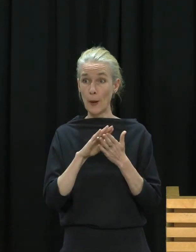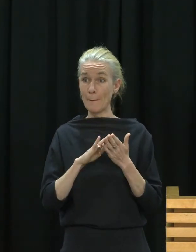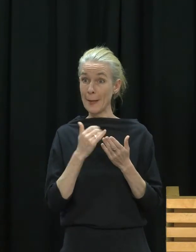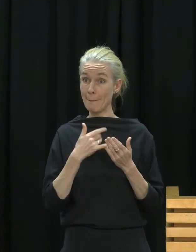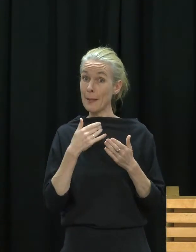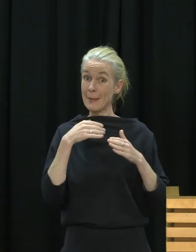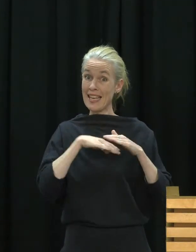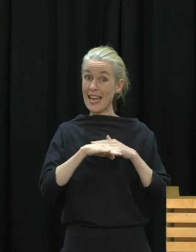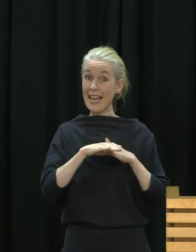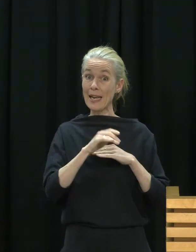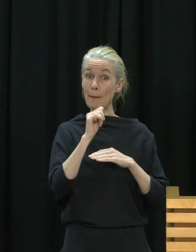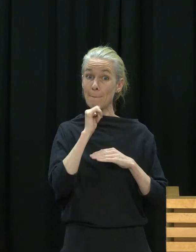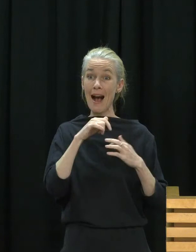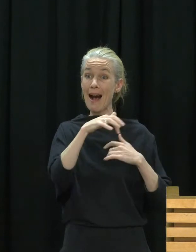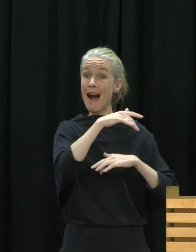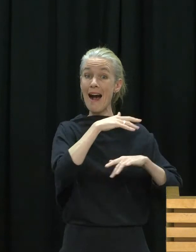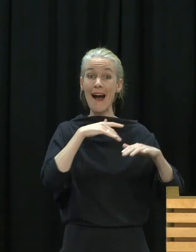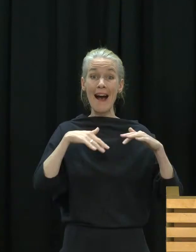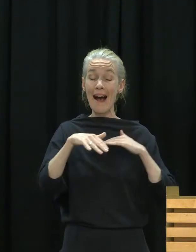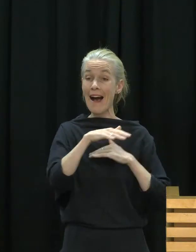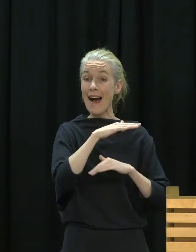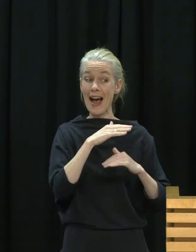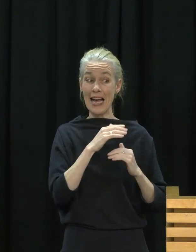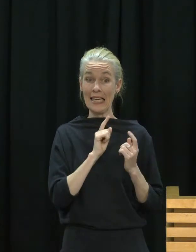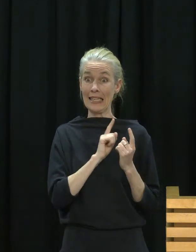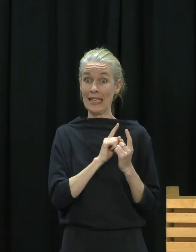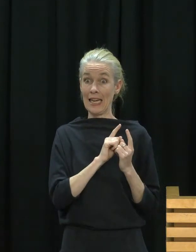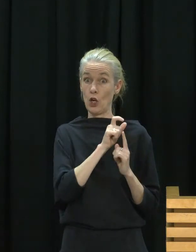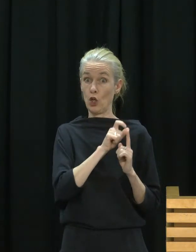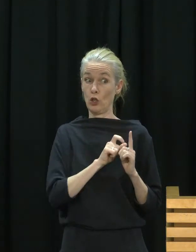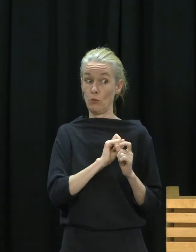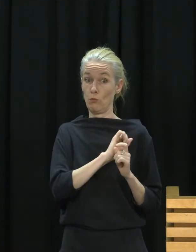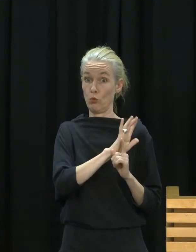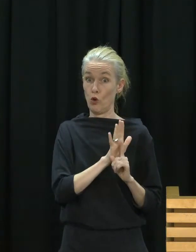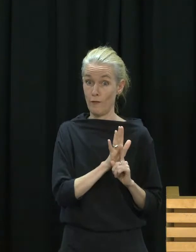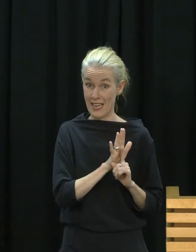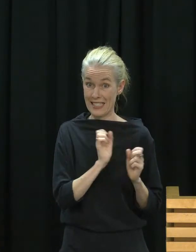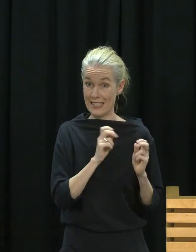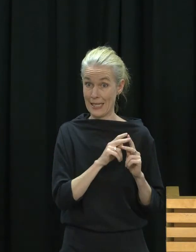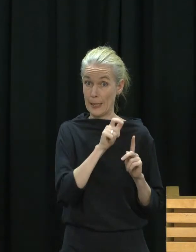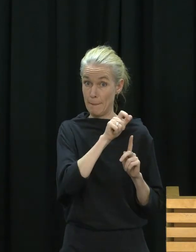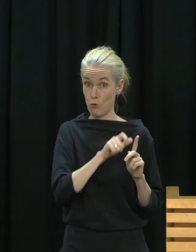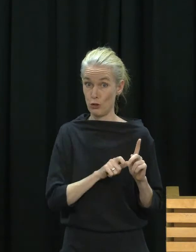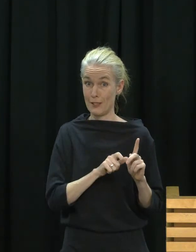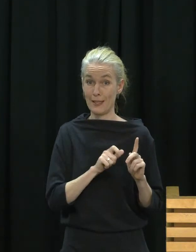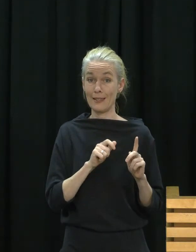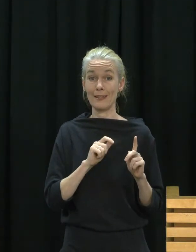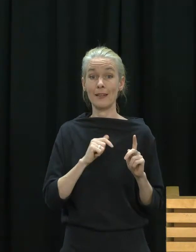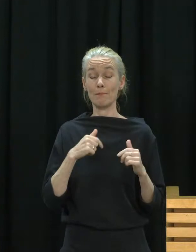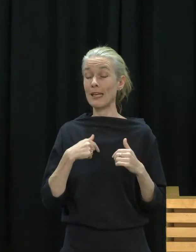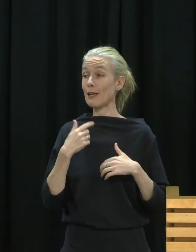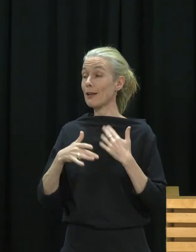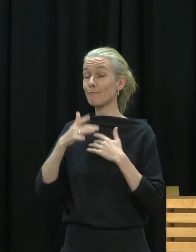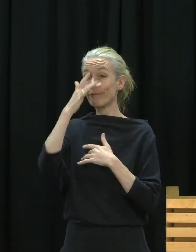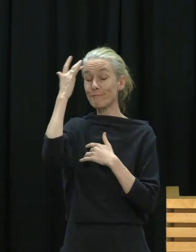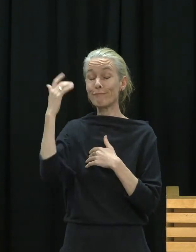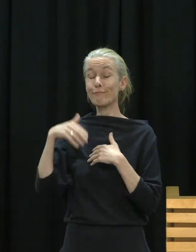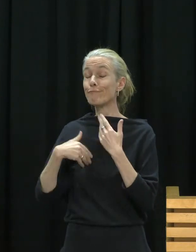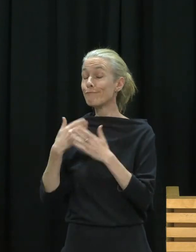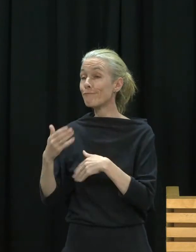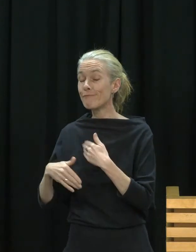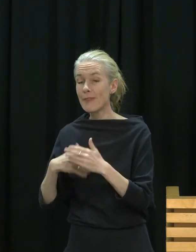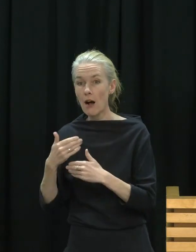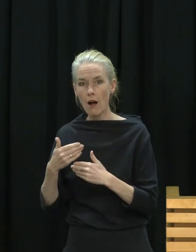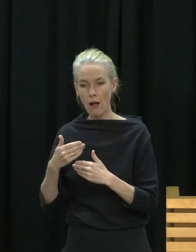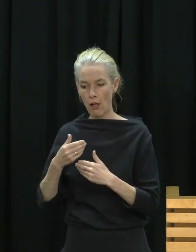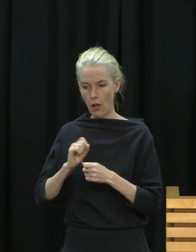people, if they had been symptomatic, well, first of all, they were getting about Wellington in alert level 2, and secondly, if they